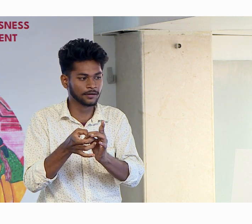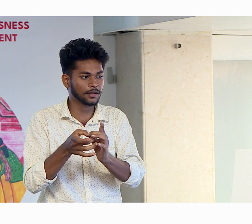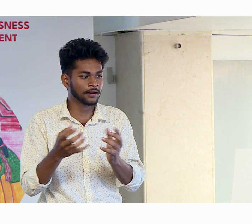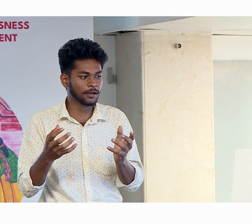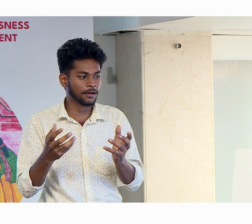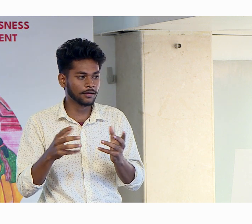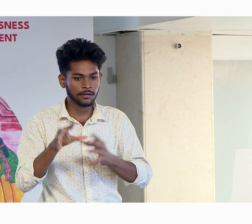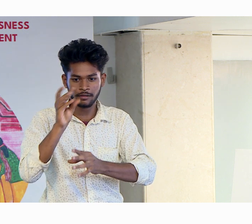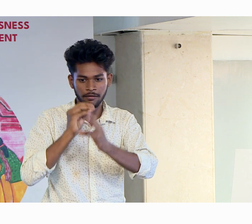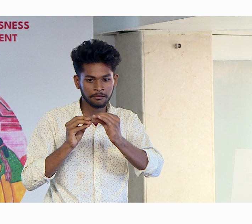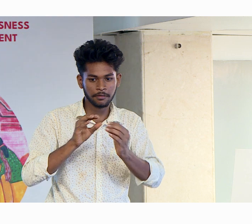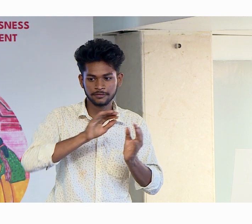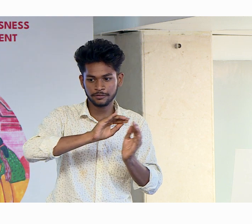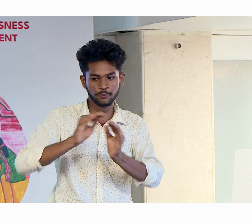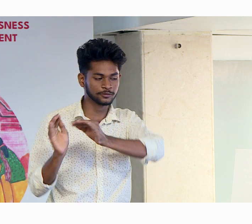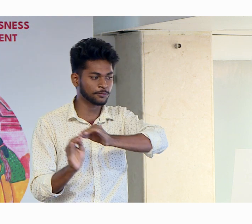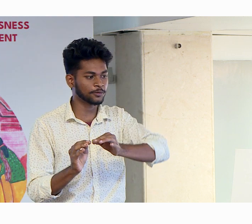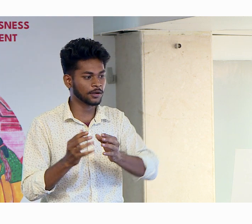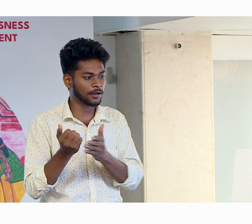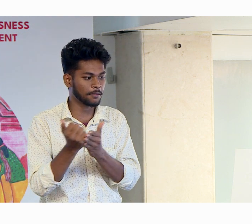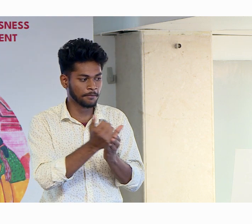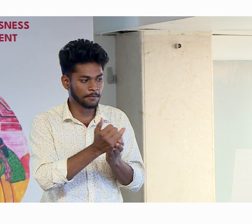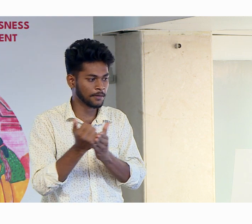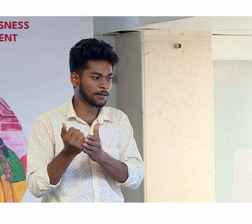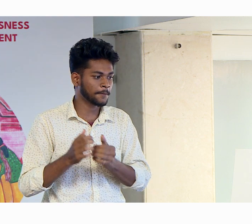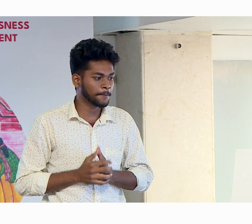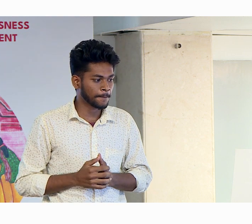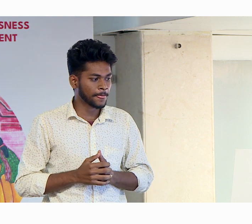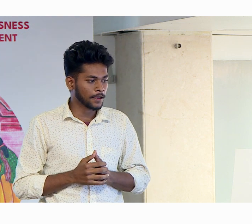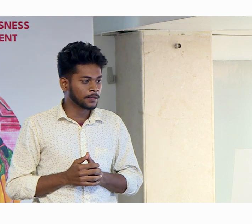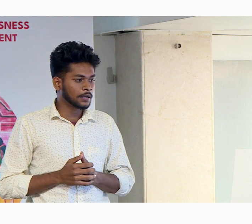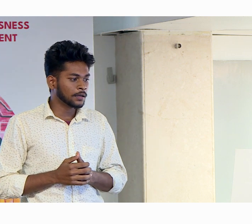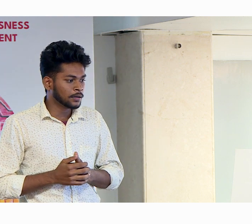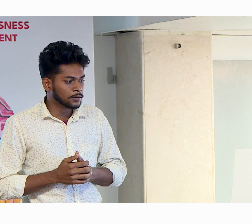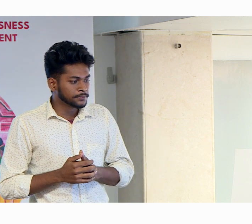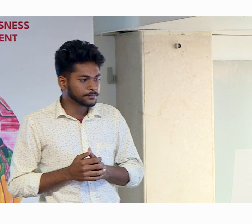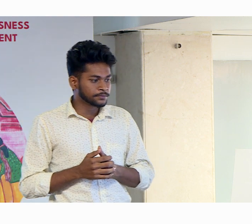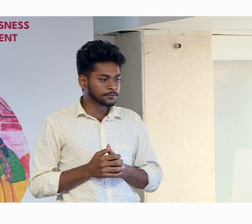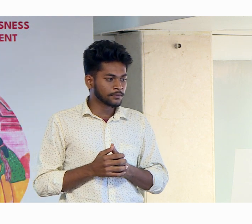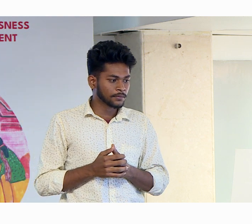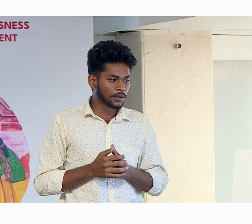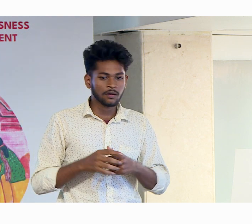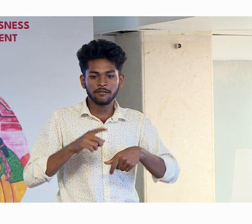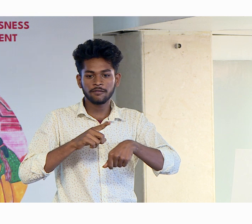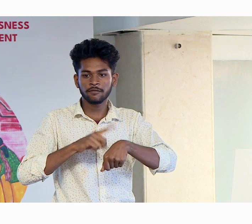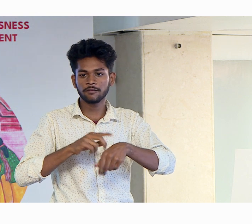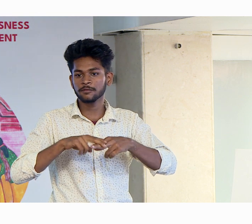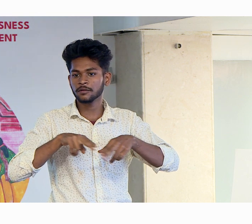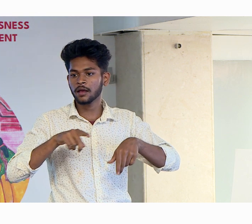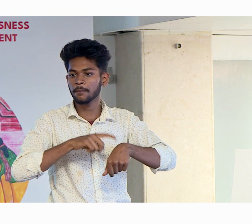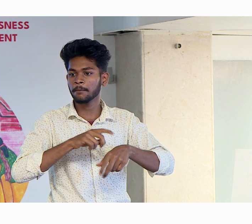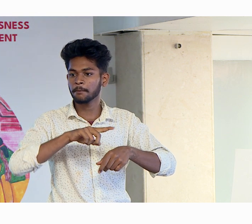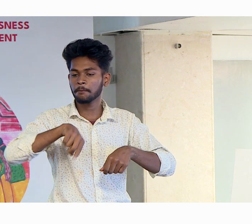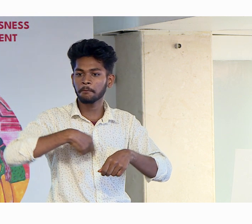about our work and about the work that you're promoting is about full engagement and facilitating relationships, which